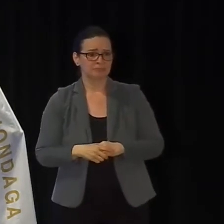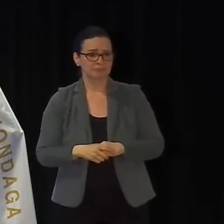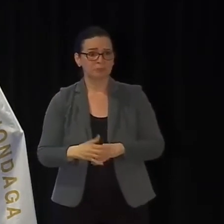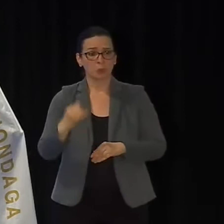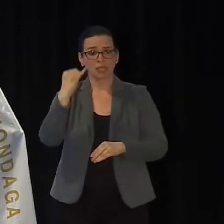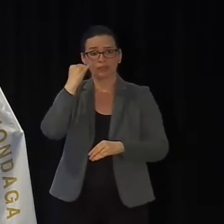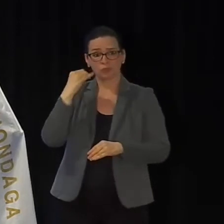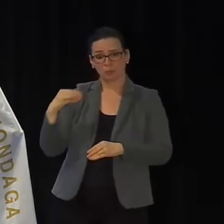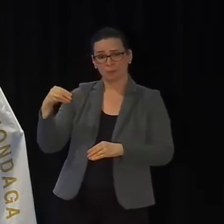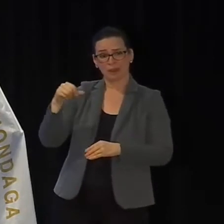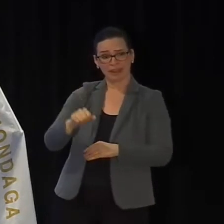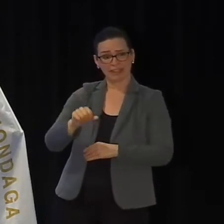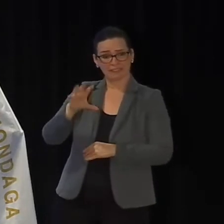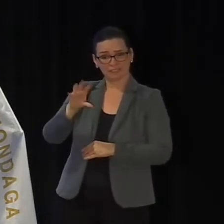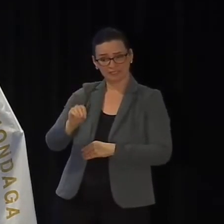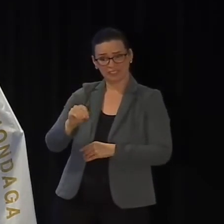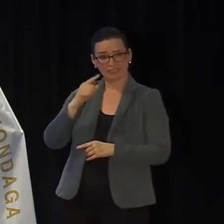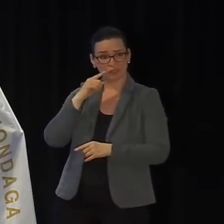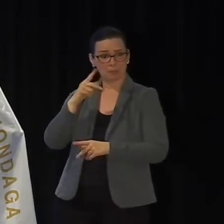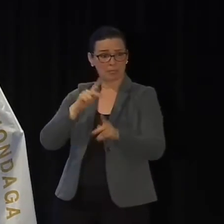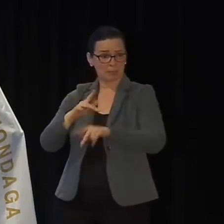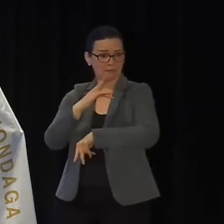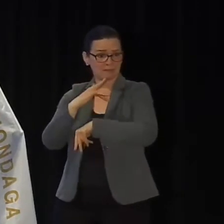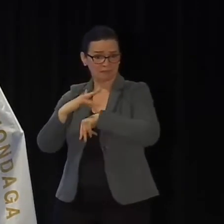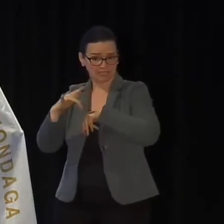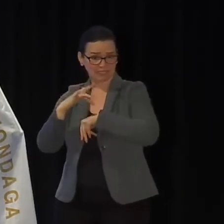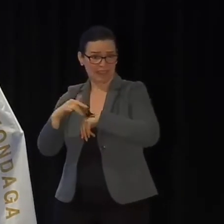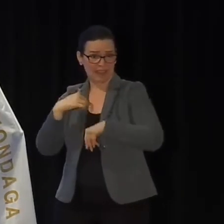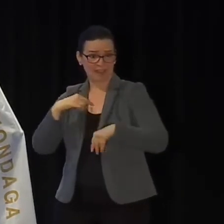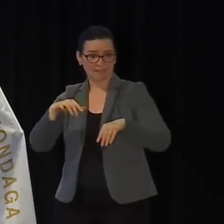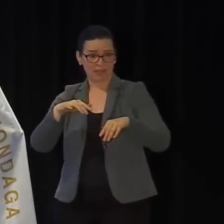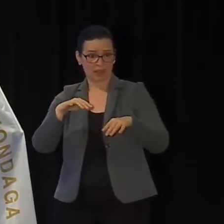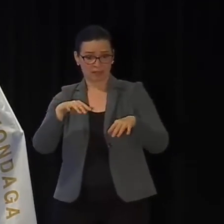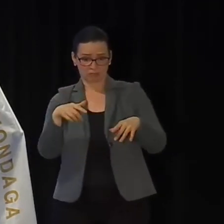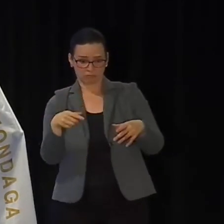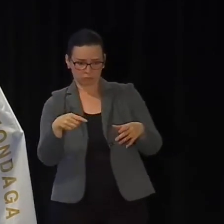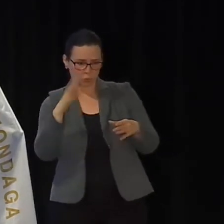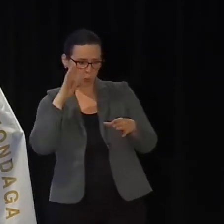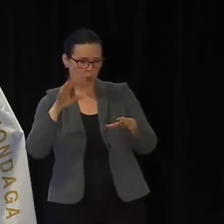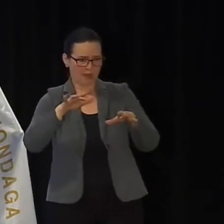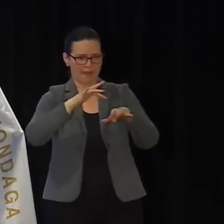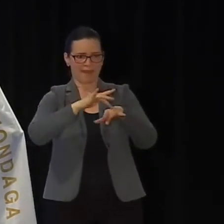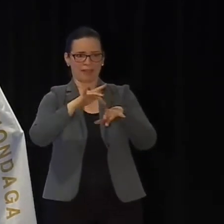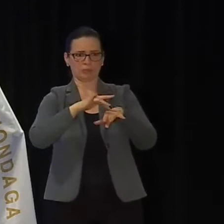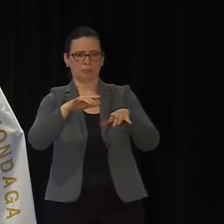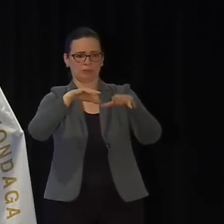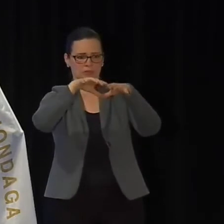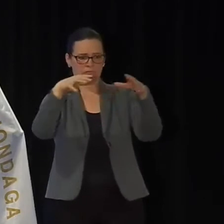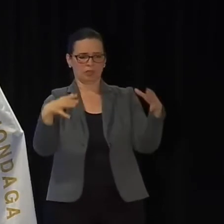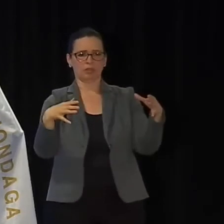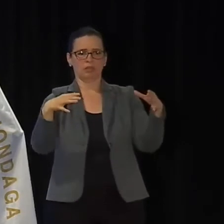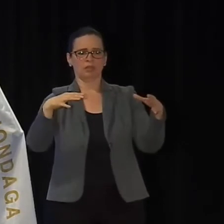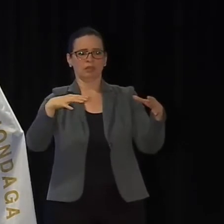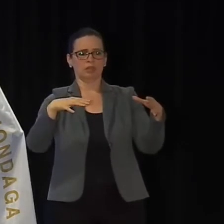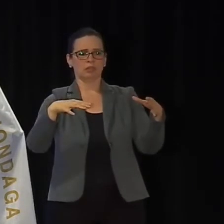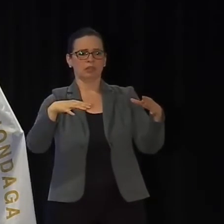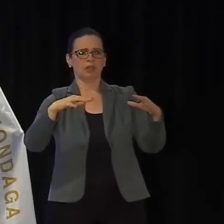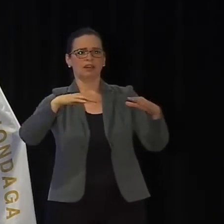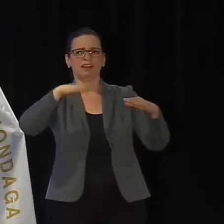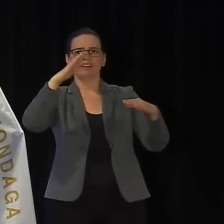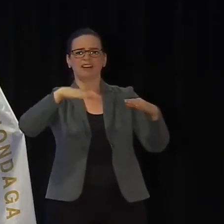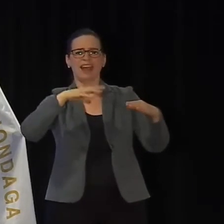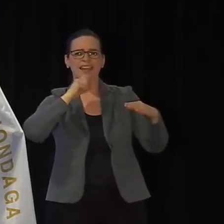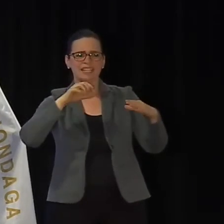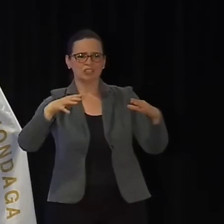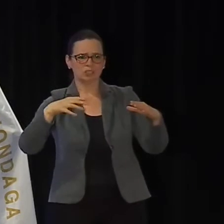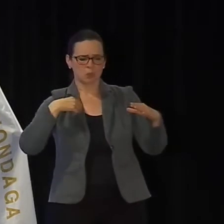the eligibility requirements from a macro, not a micro level, you only have 200 or 300 people signing up, but